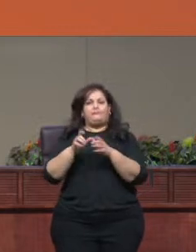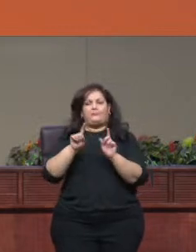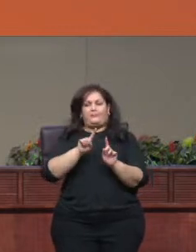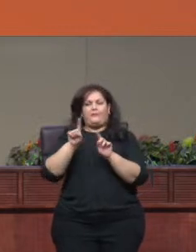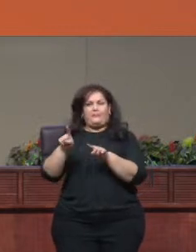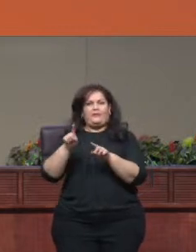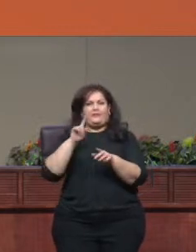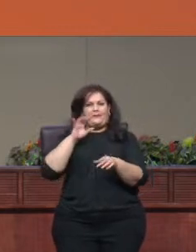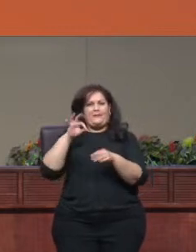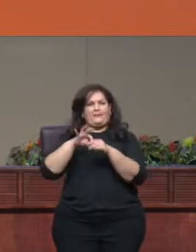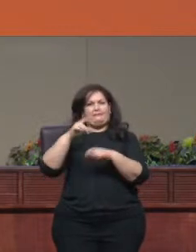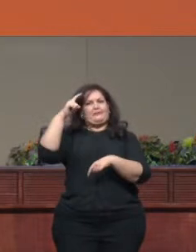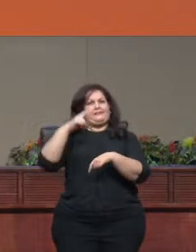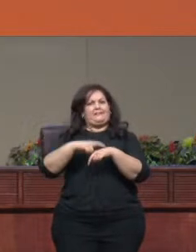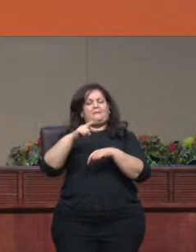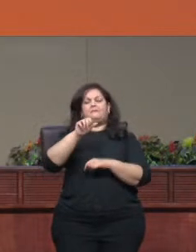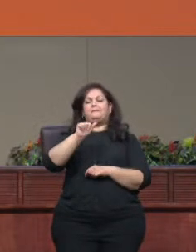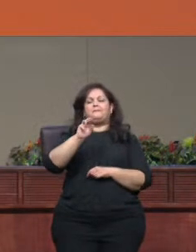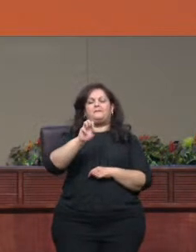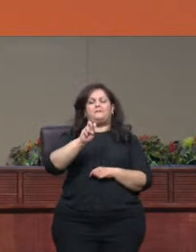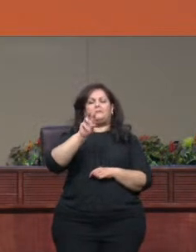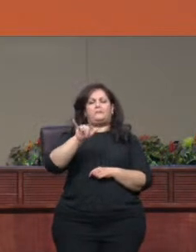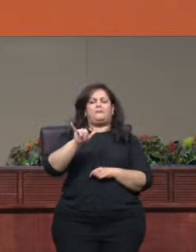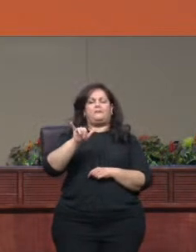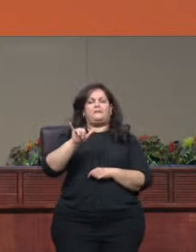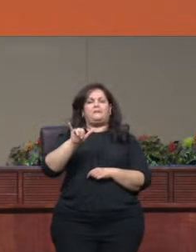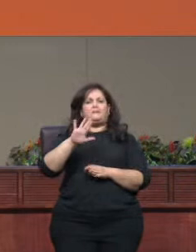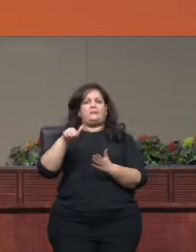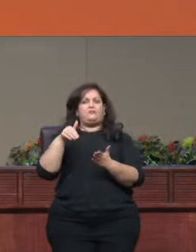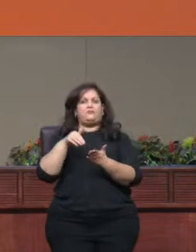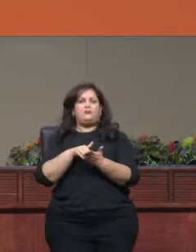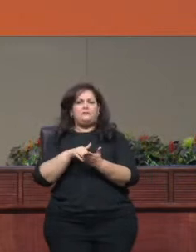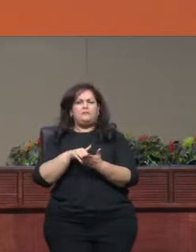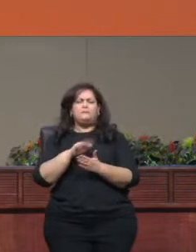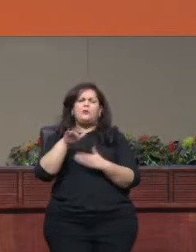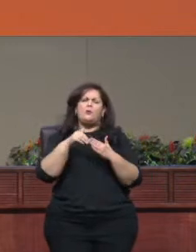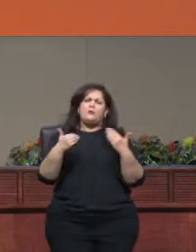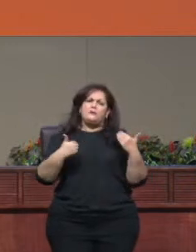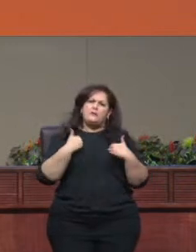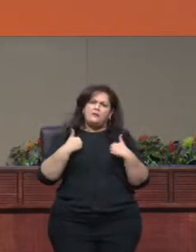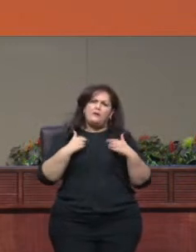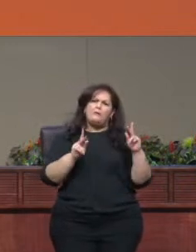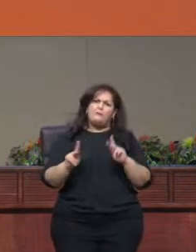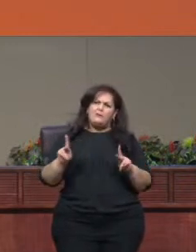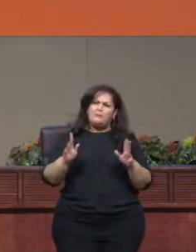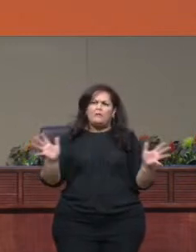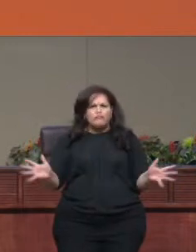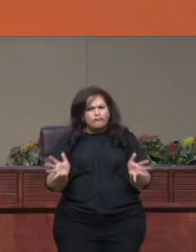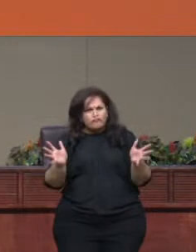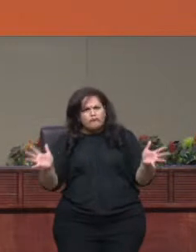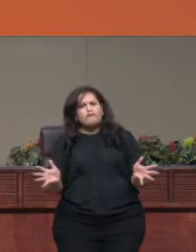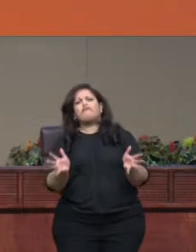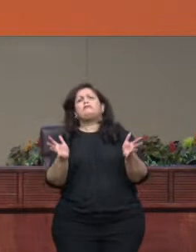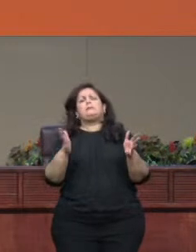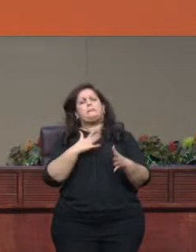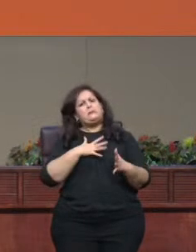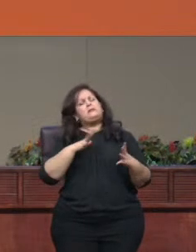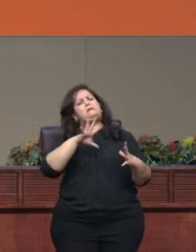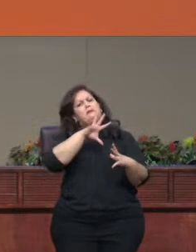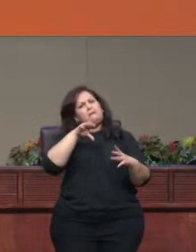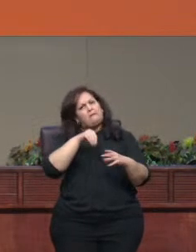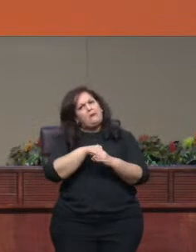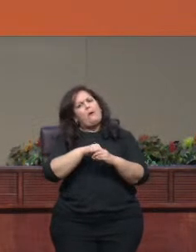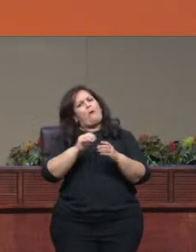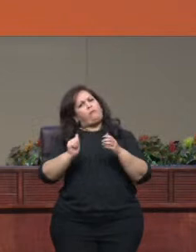the Amway Center. So we do encourage all of our young people to get involved in the political processes and be active in